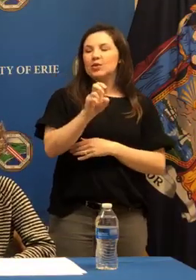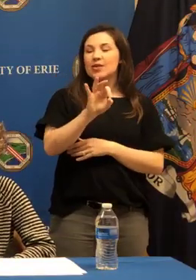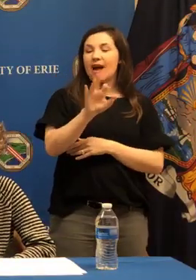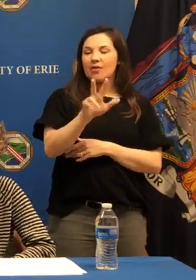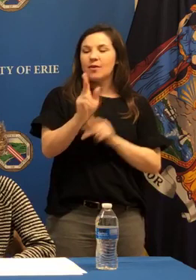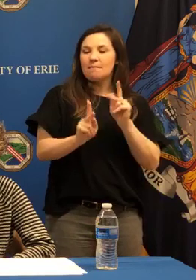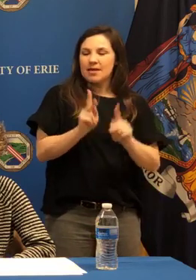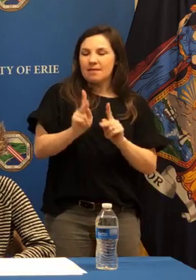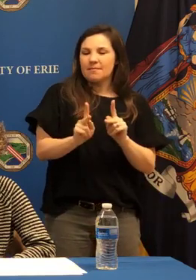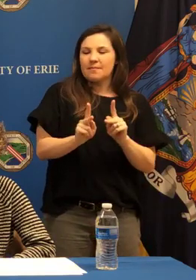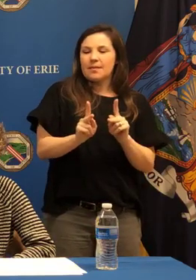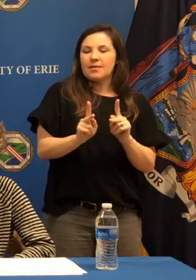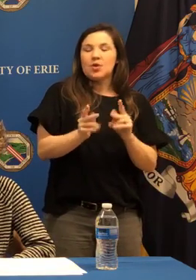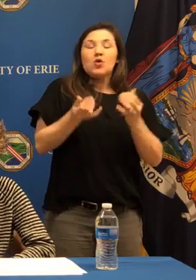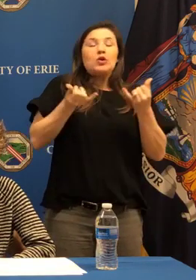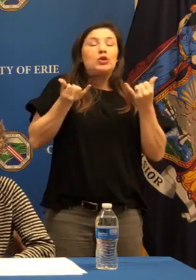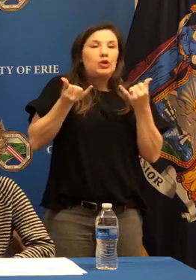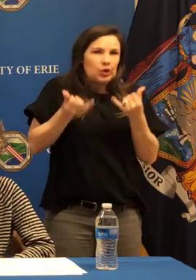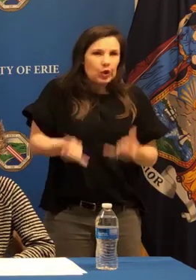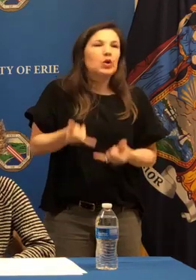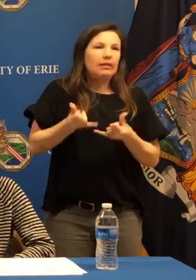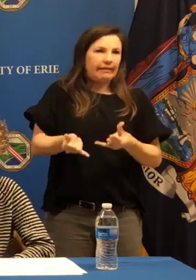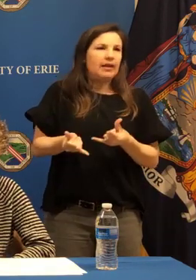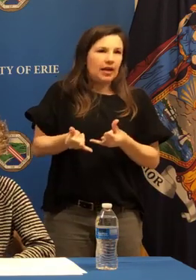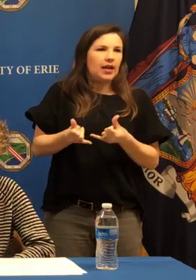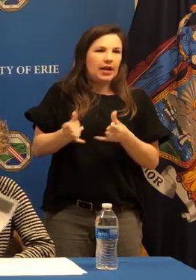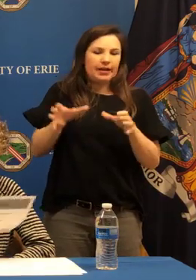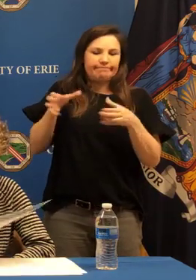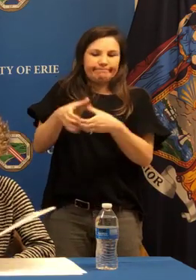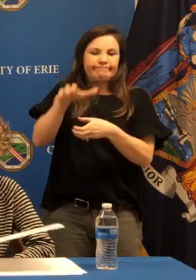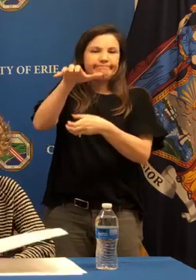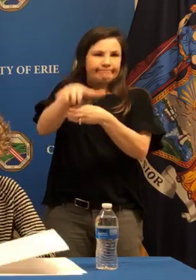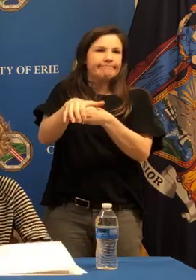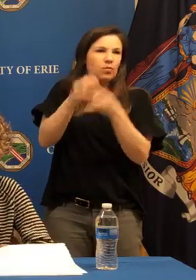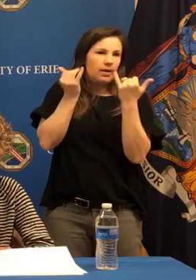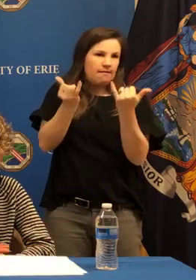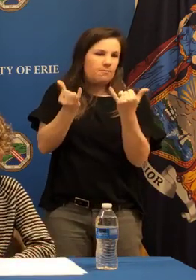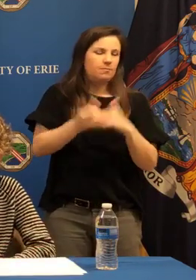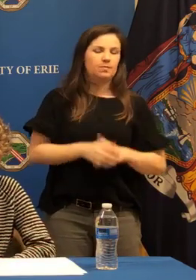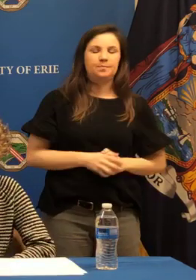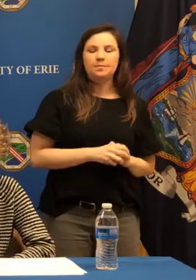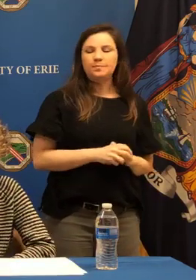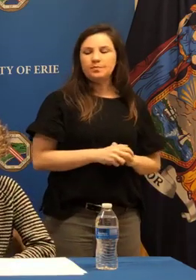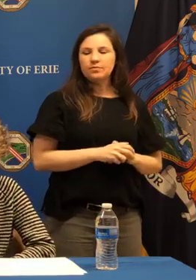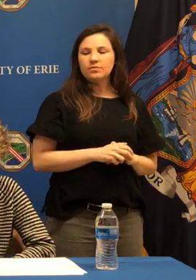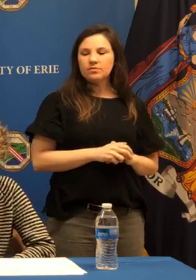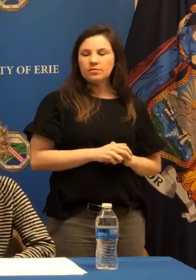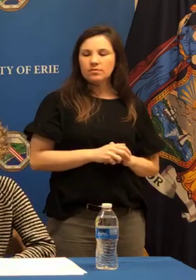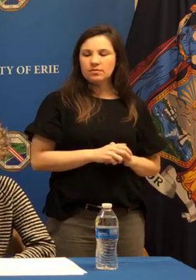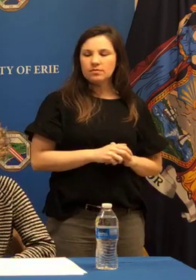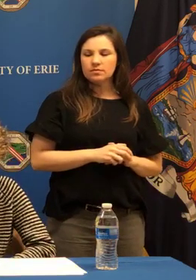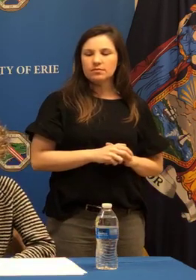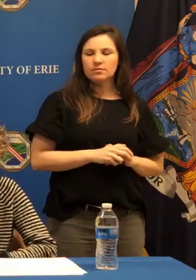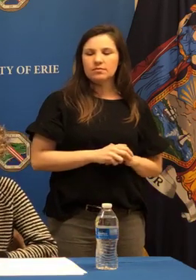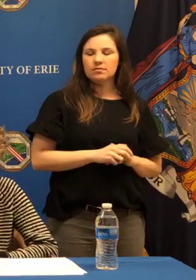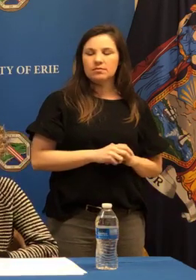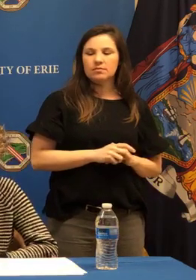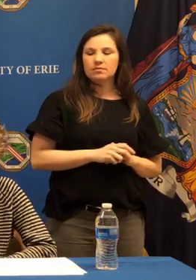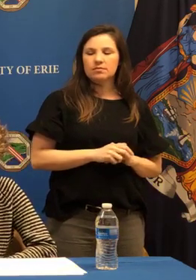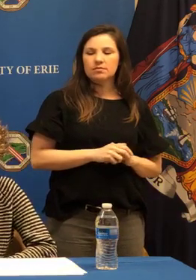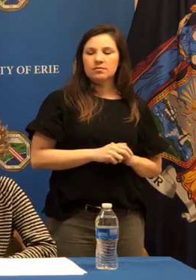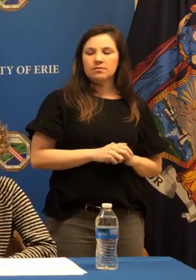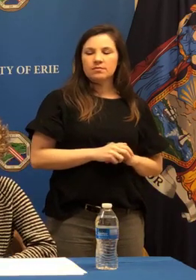are currently following as contacts in quarantine. So